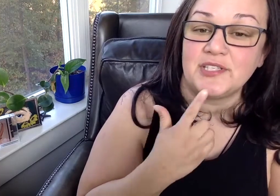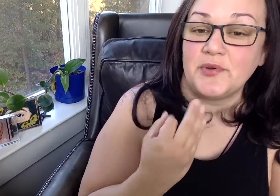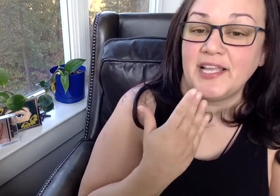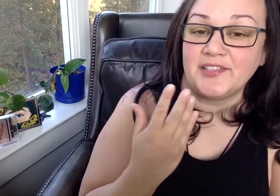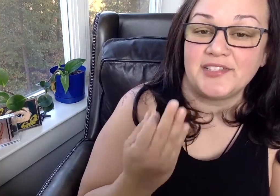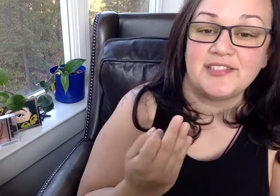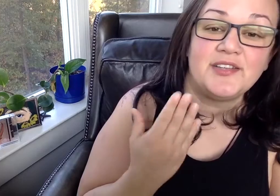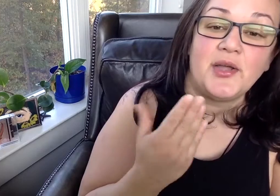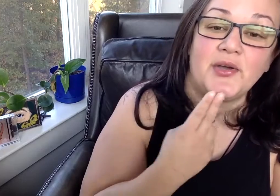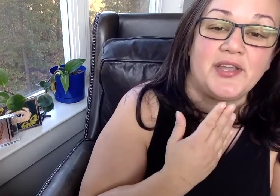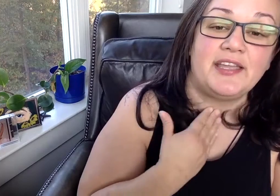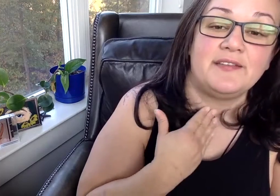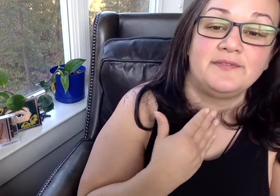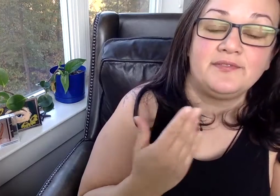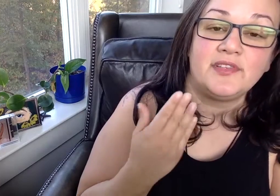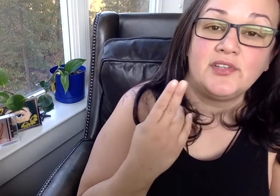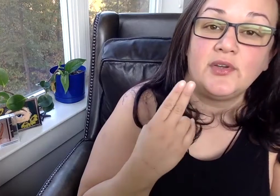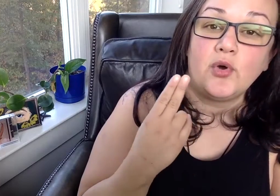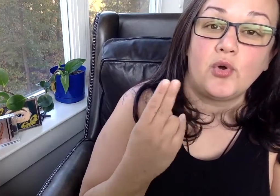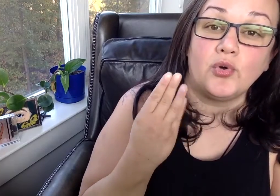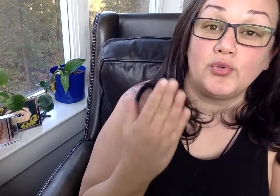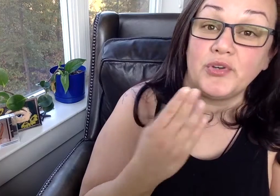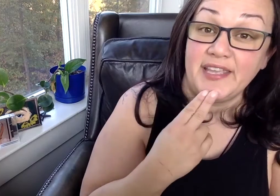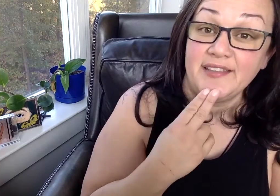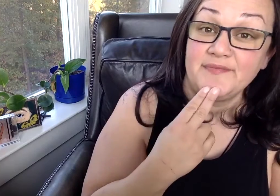somewhere else. Okay. Con toque.